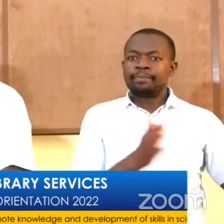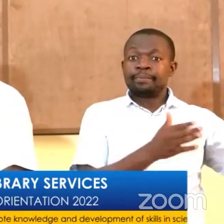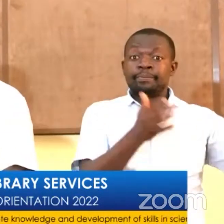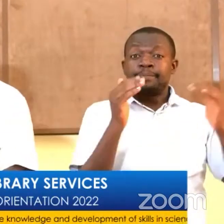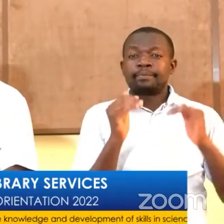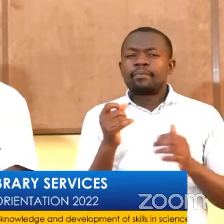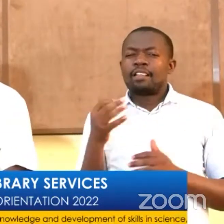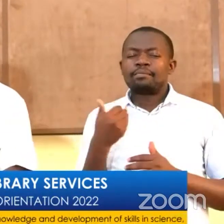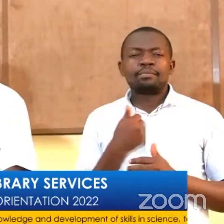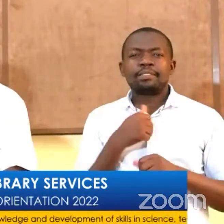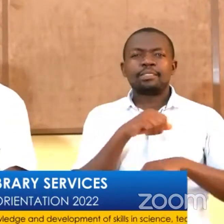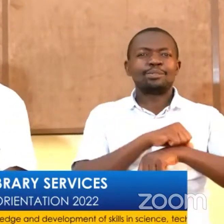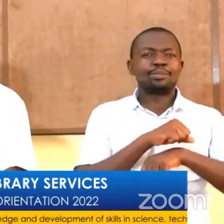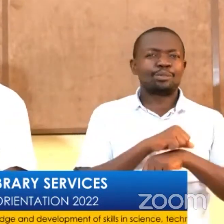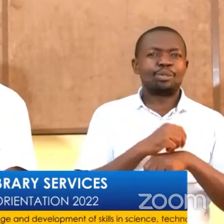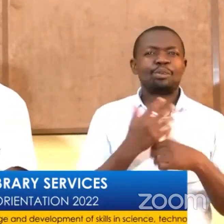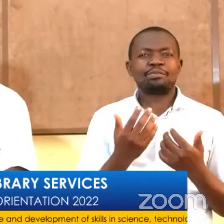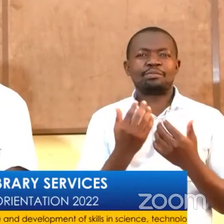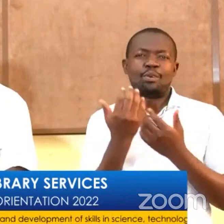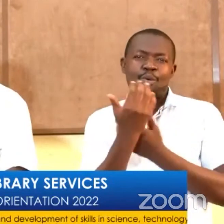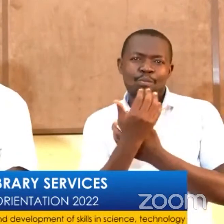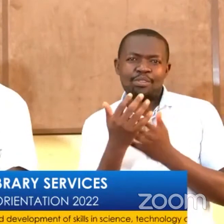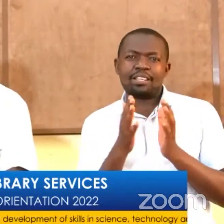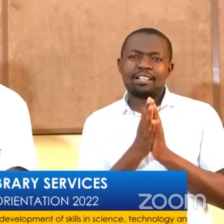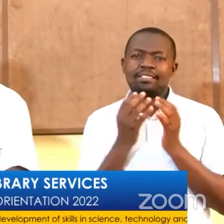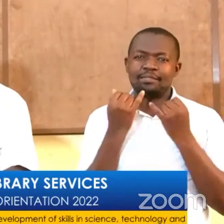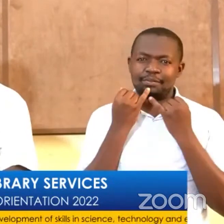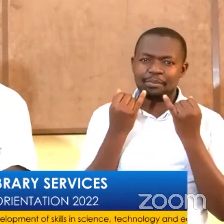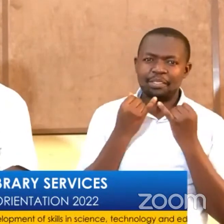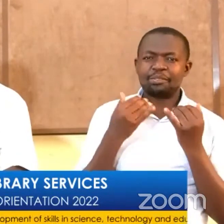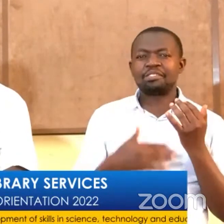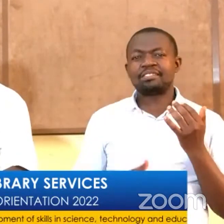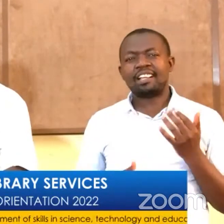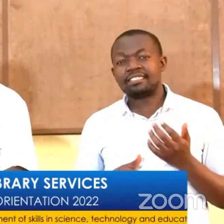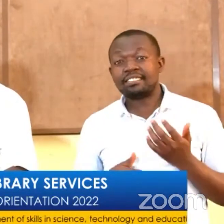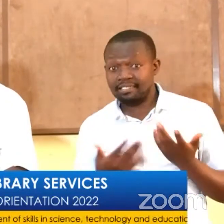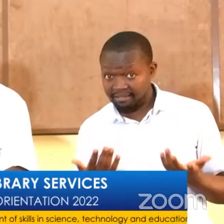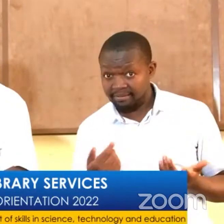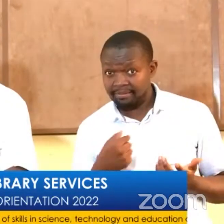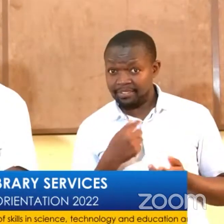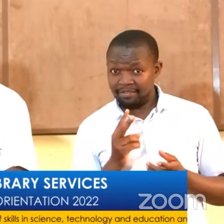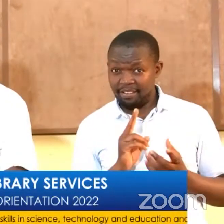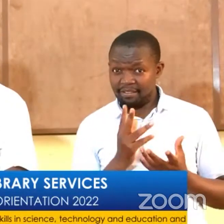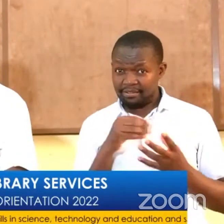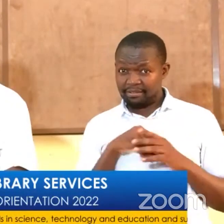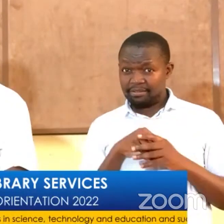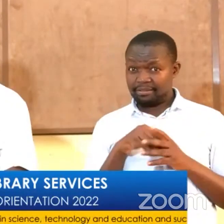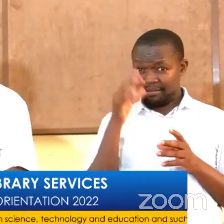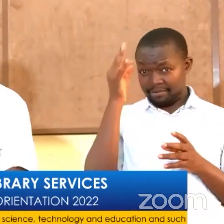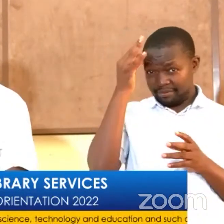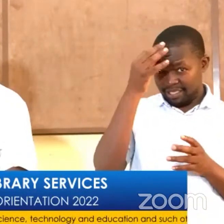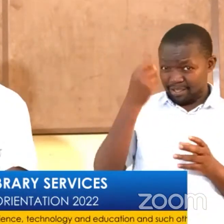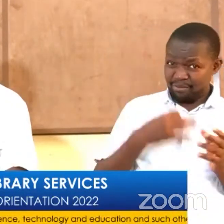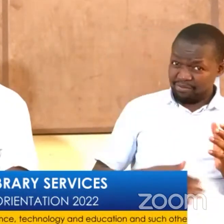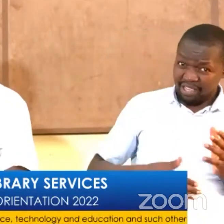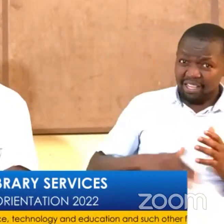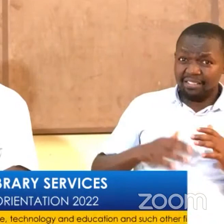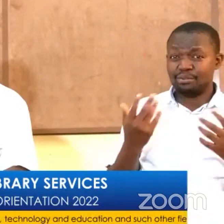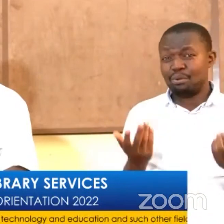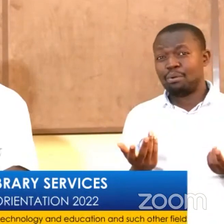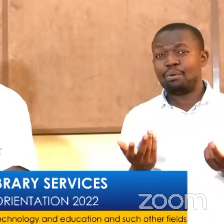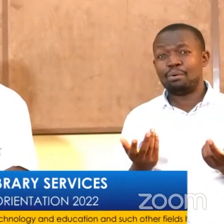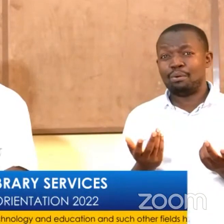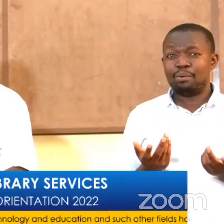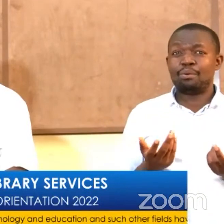of Computing and Information Sciences, do I also belong to Faculty of Sciences?